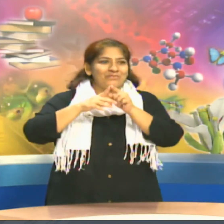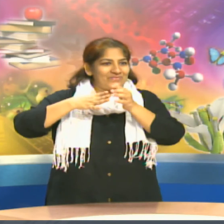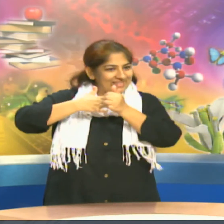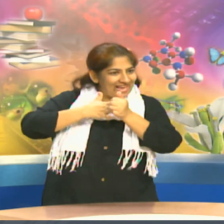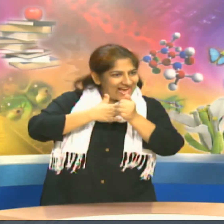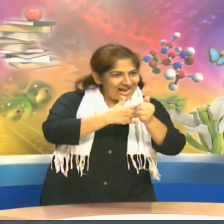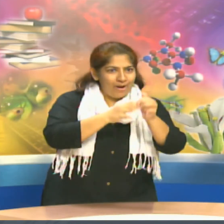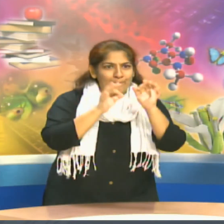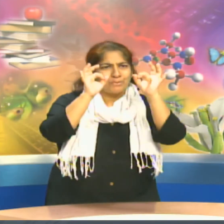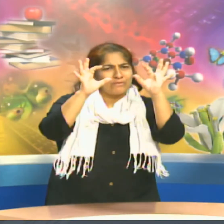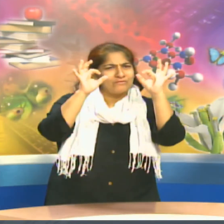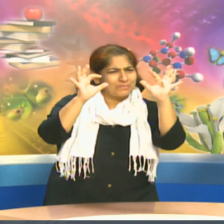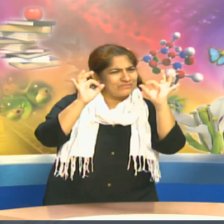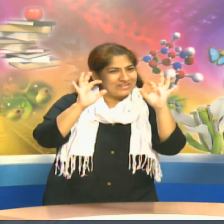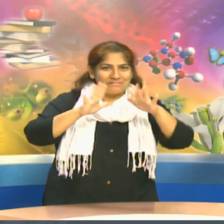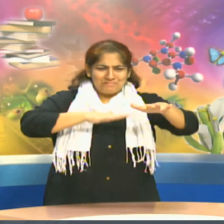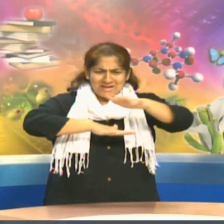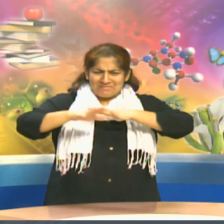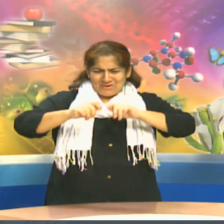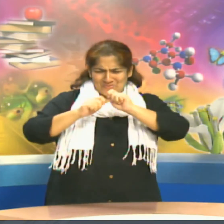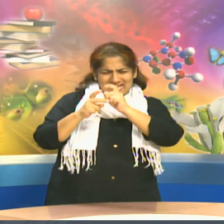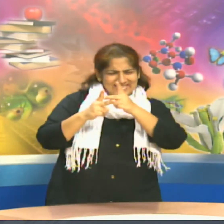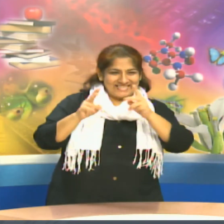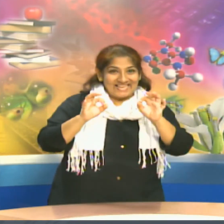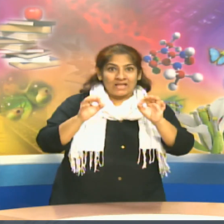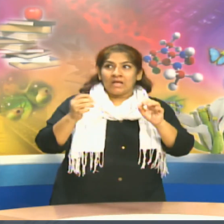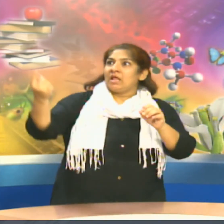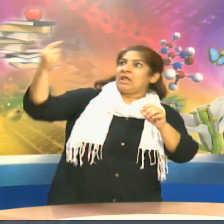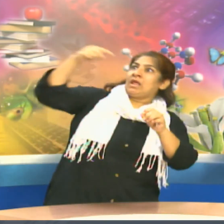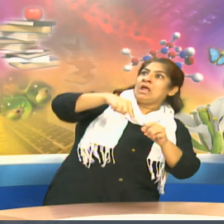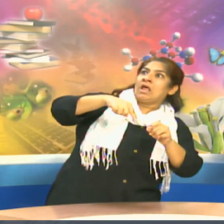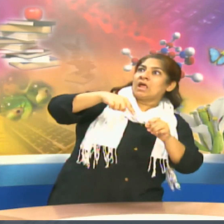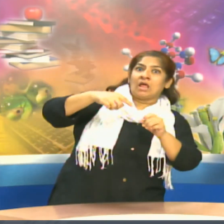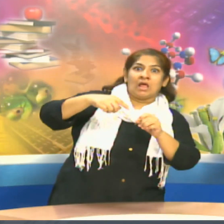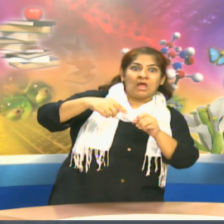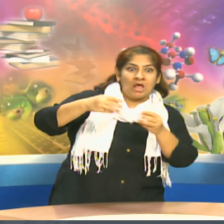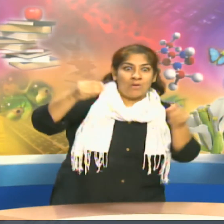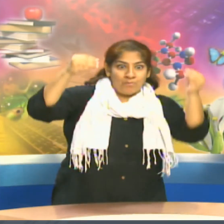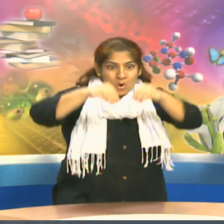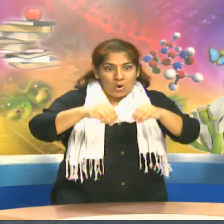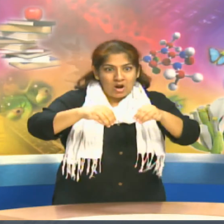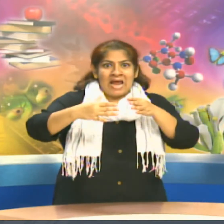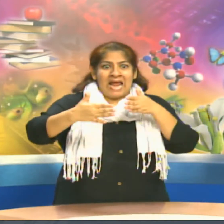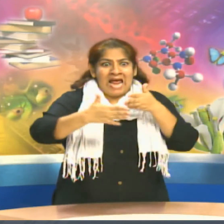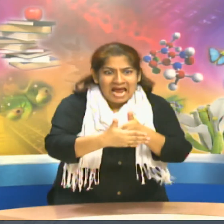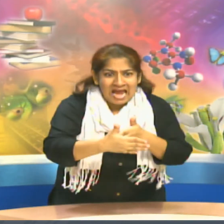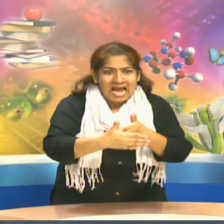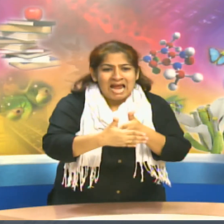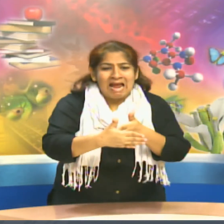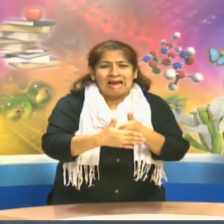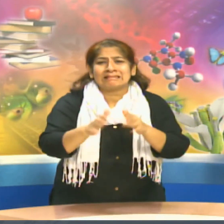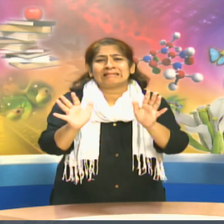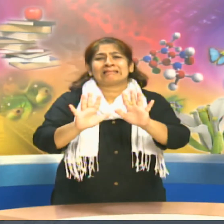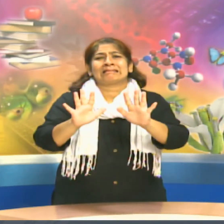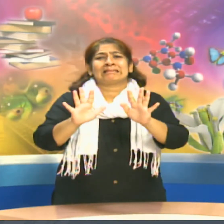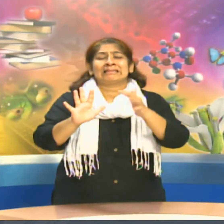ways if anyone is doing a work and in a standard own way, the